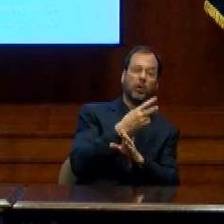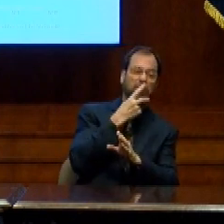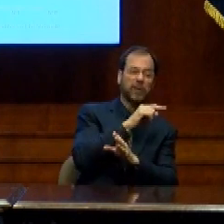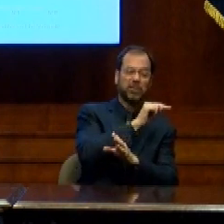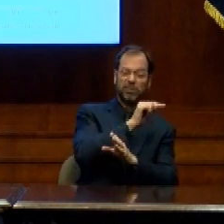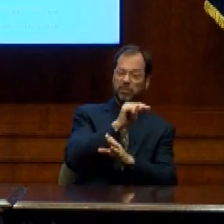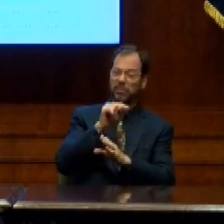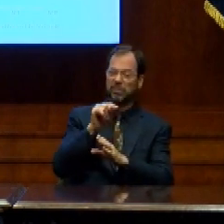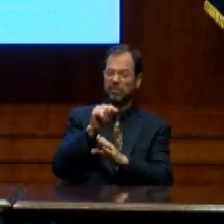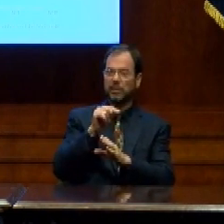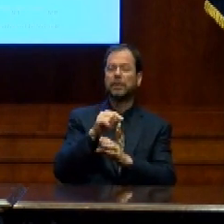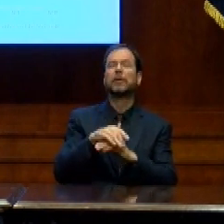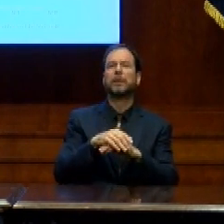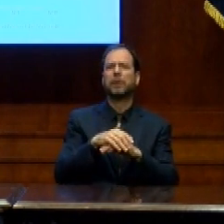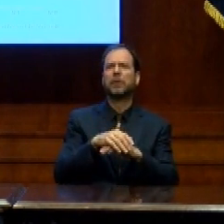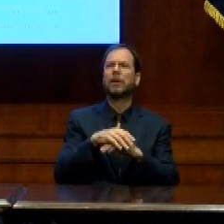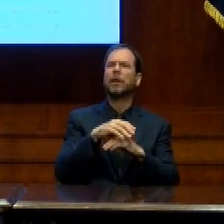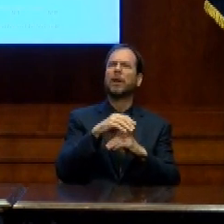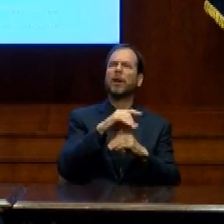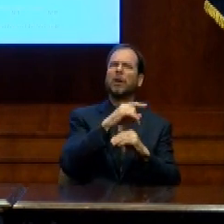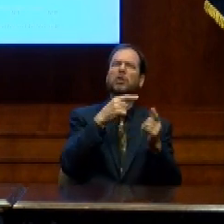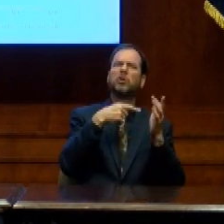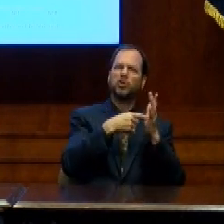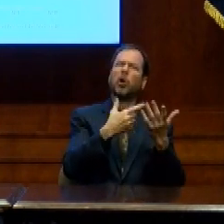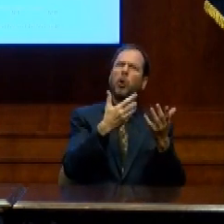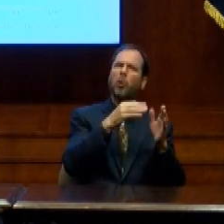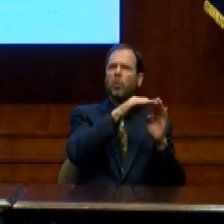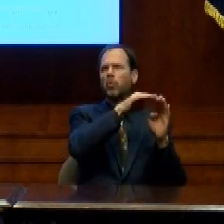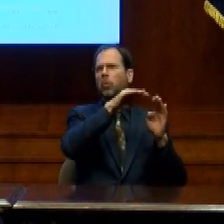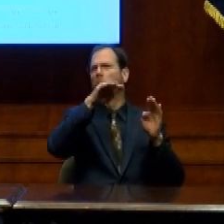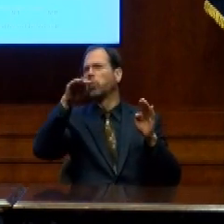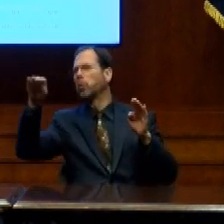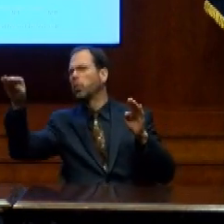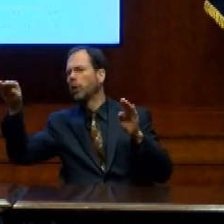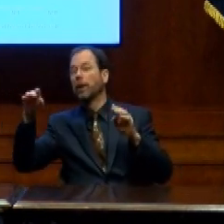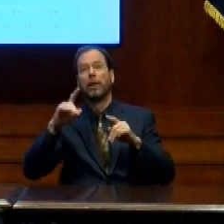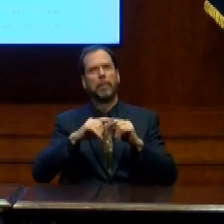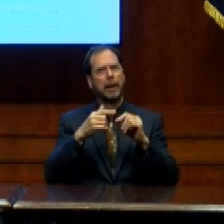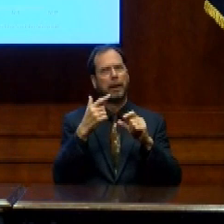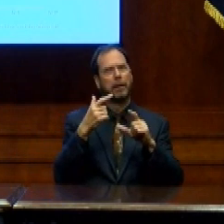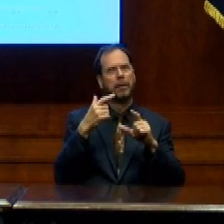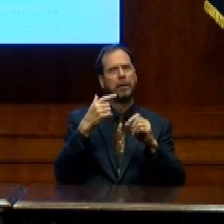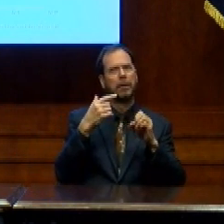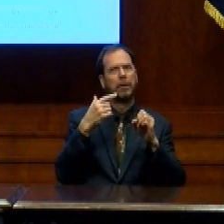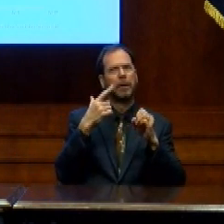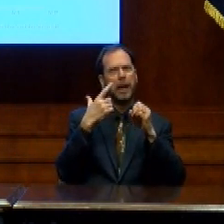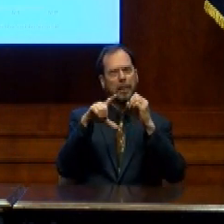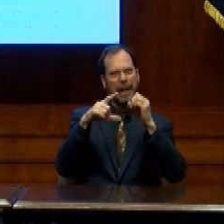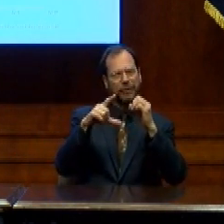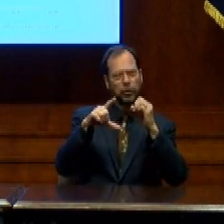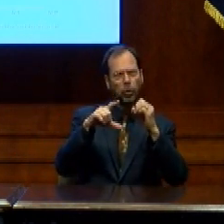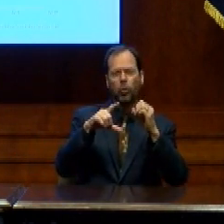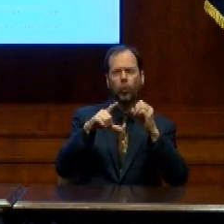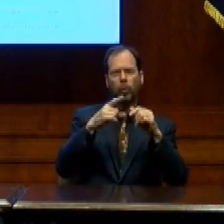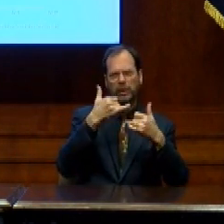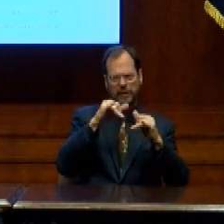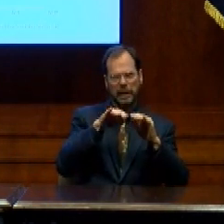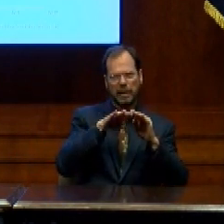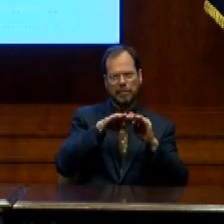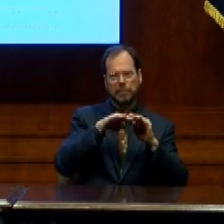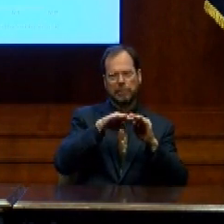shows the angle of the line flattening off a little bit. In El Paso, you see the angle of the line continuing